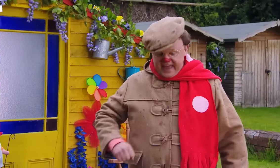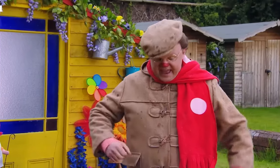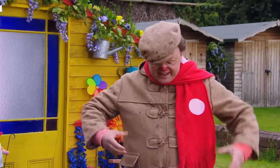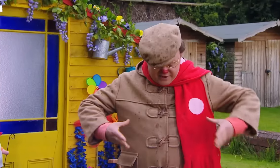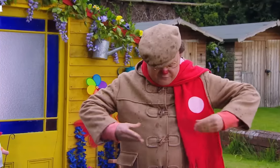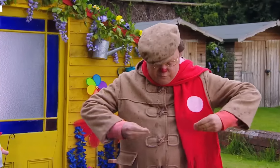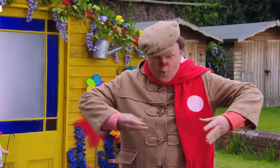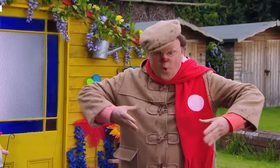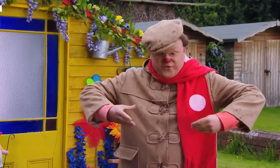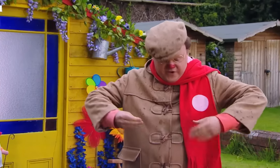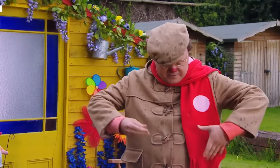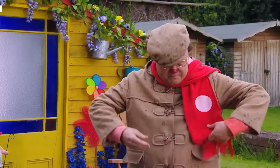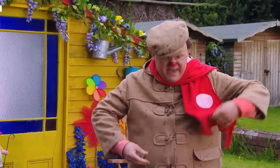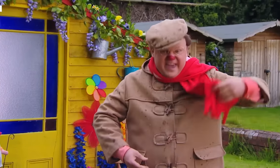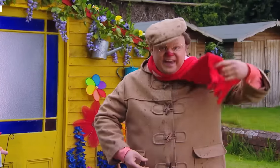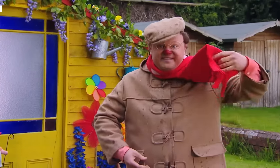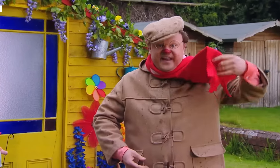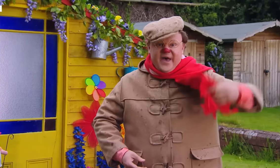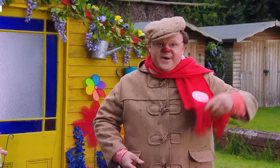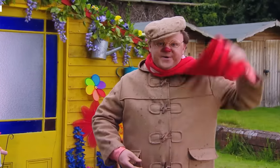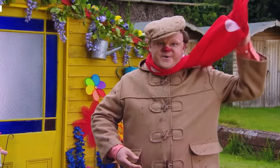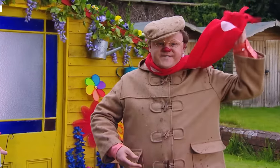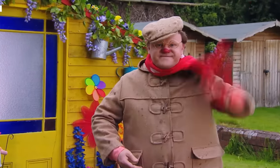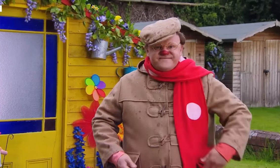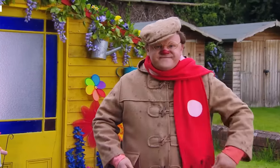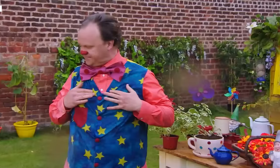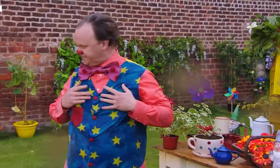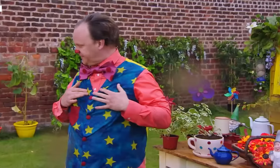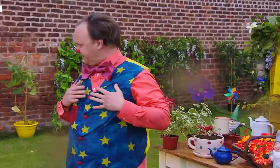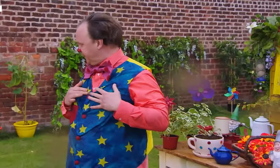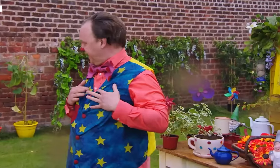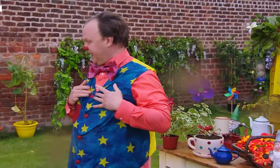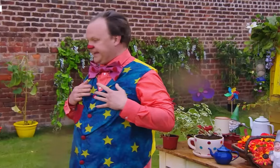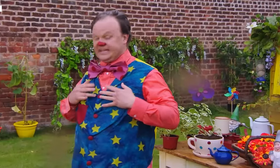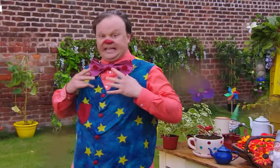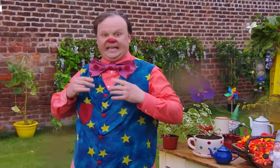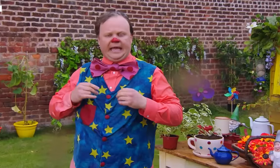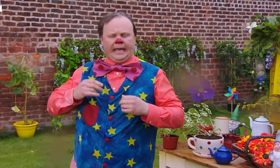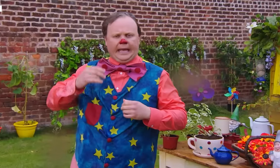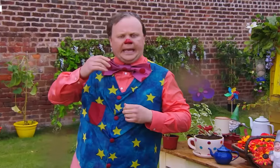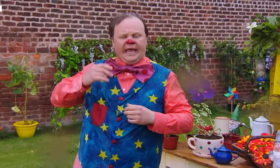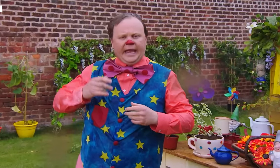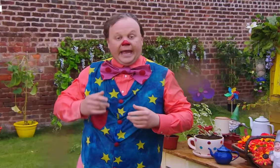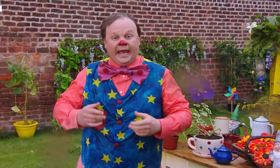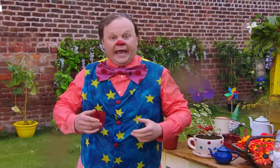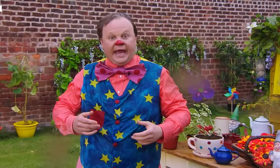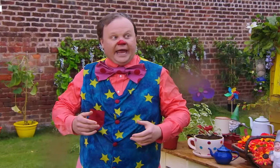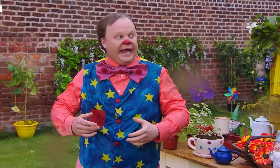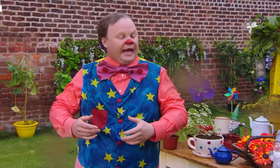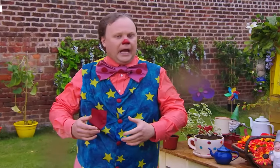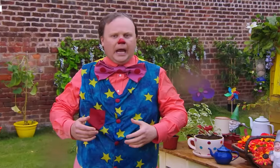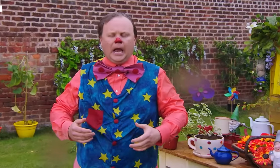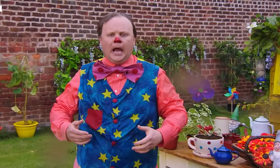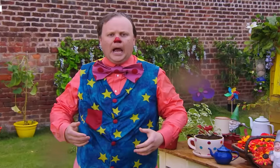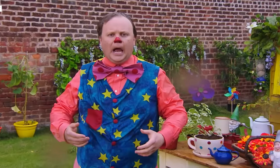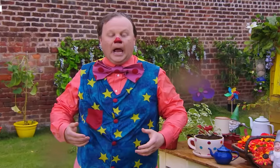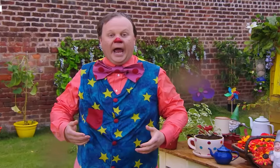and you've watered me too. Mr. Tumble, please could you show us the sign for grow?